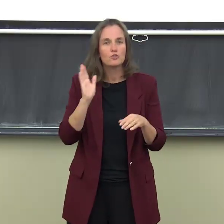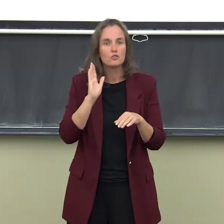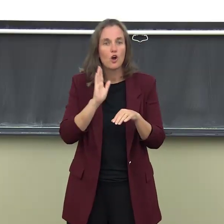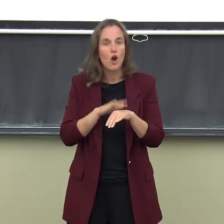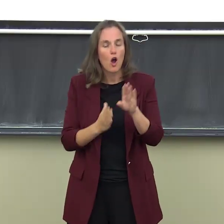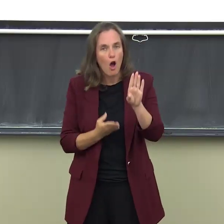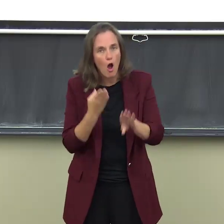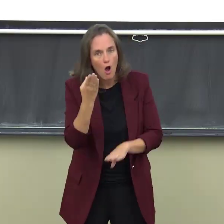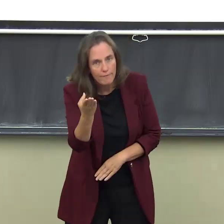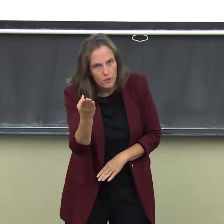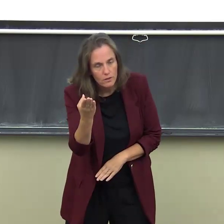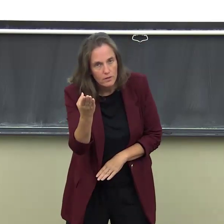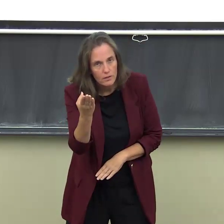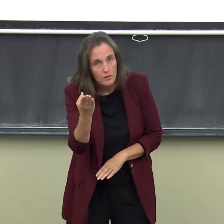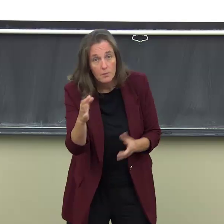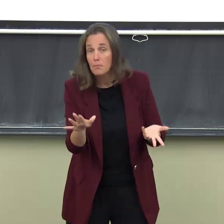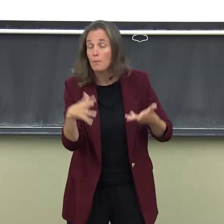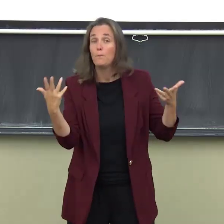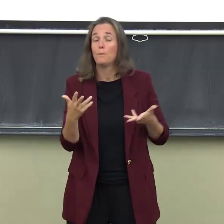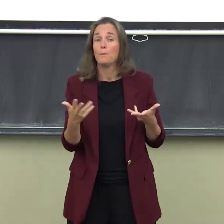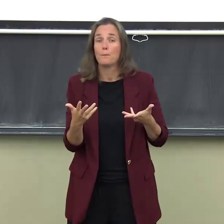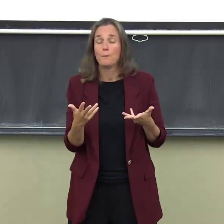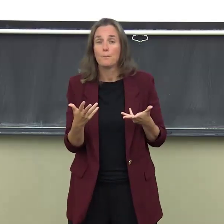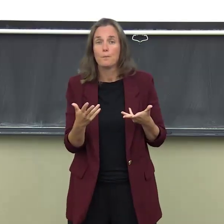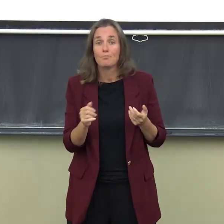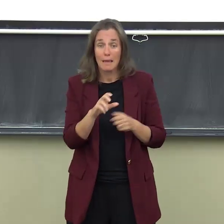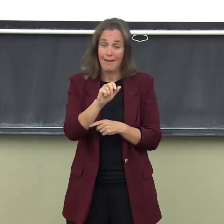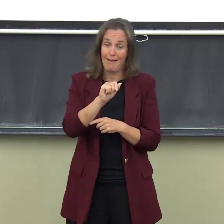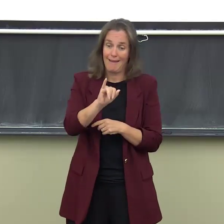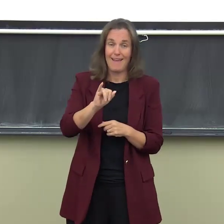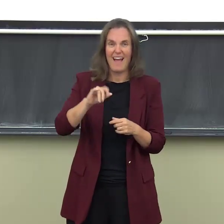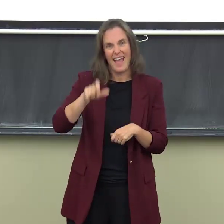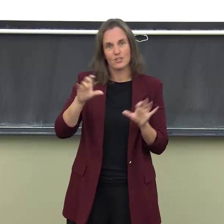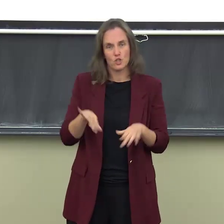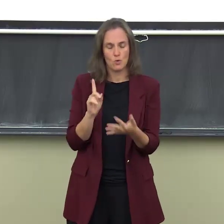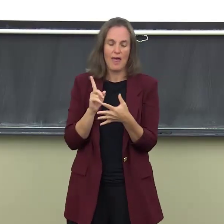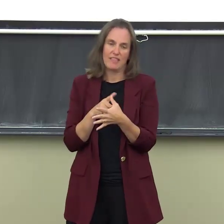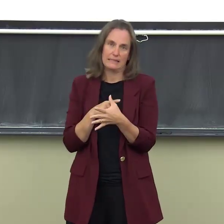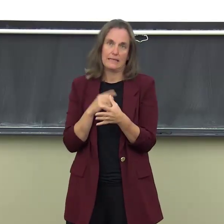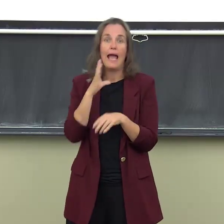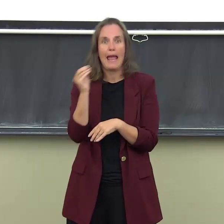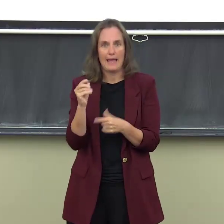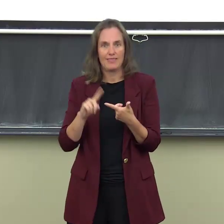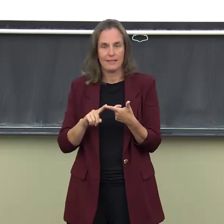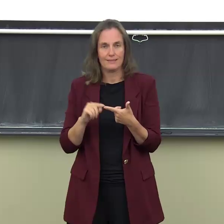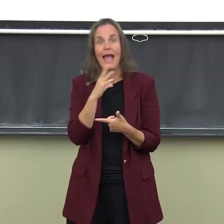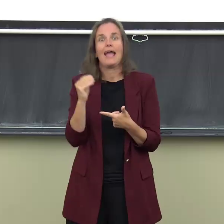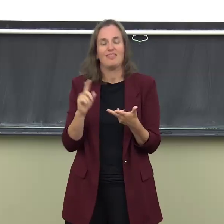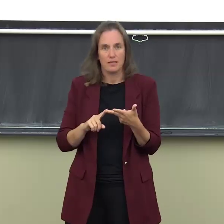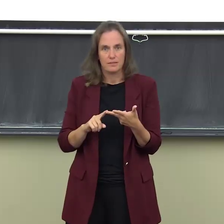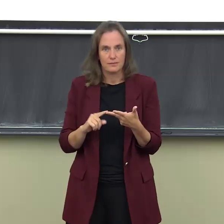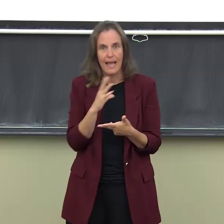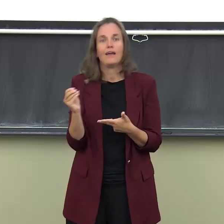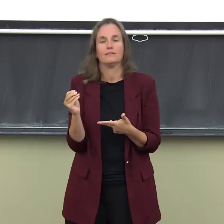offer by saying like AI has to do this and this and this and this, like the idea that it's not